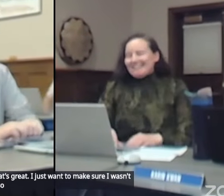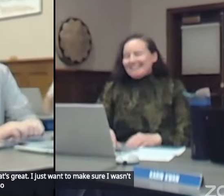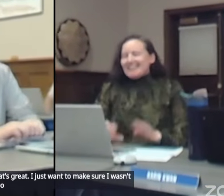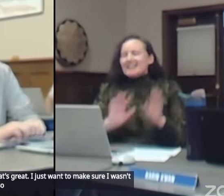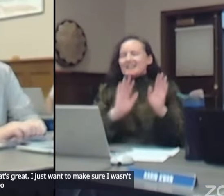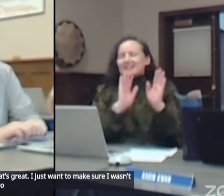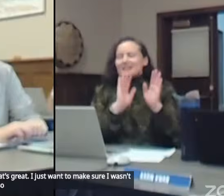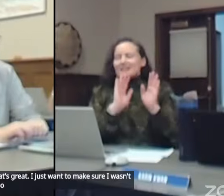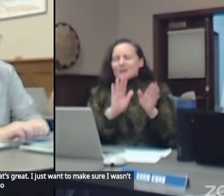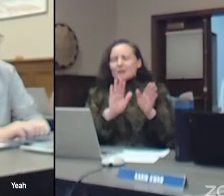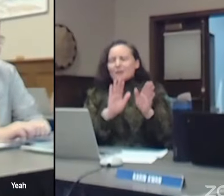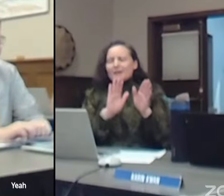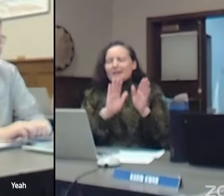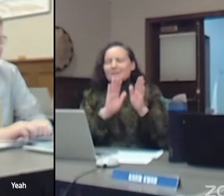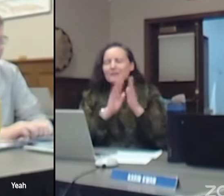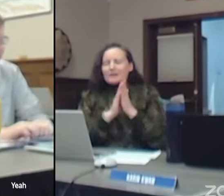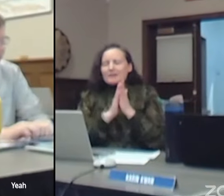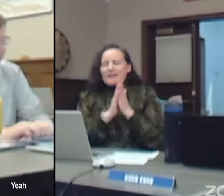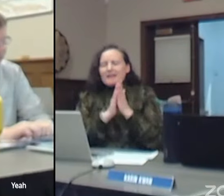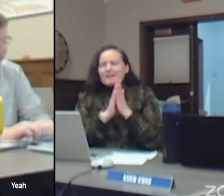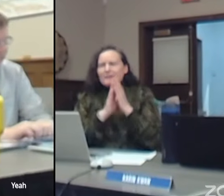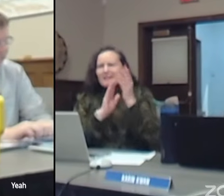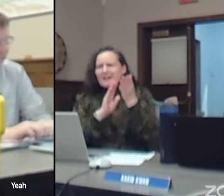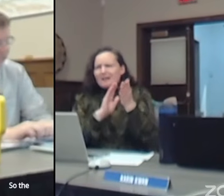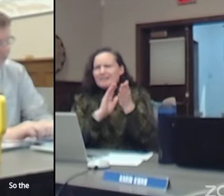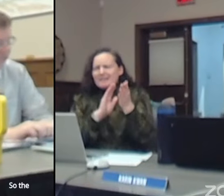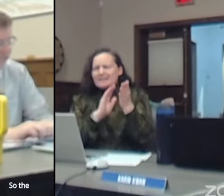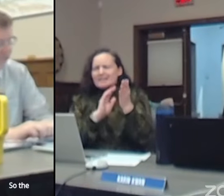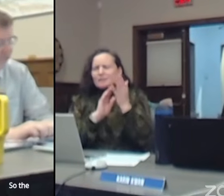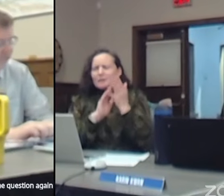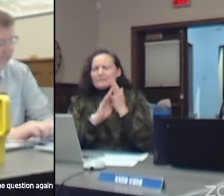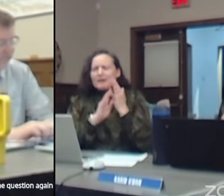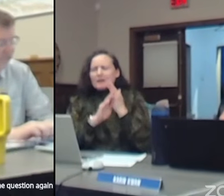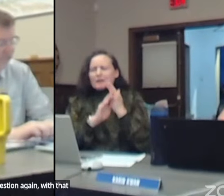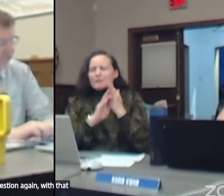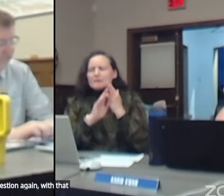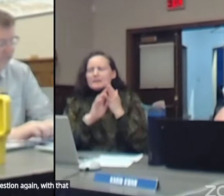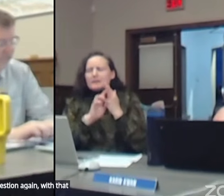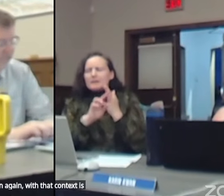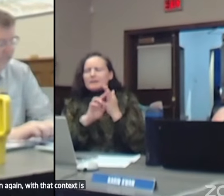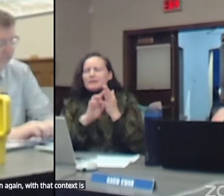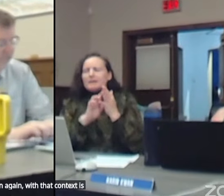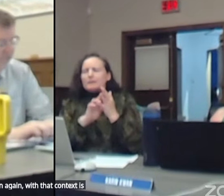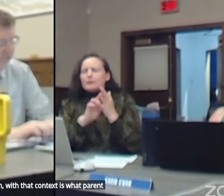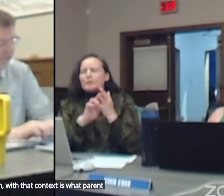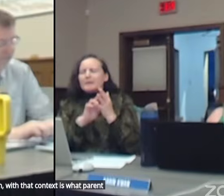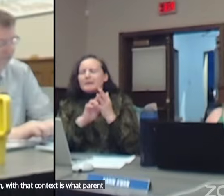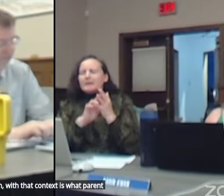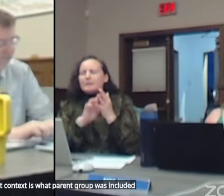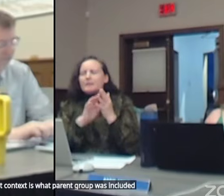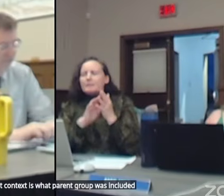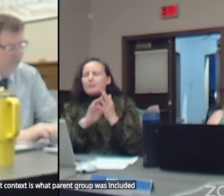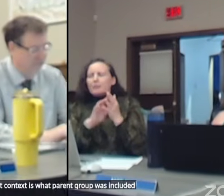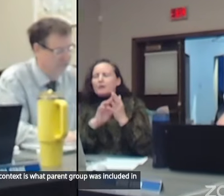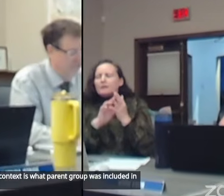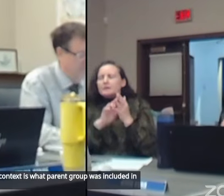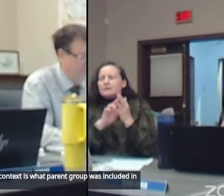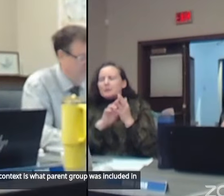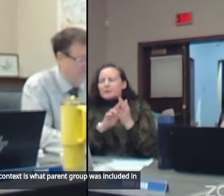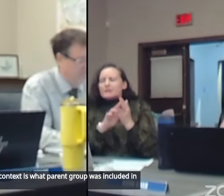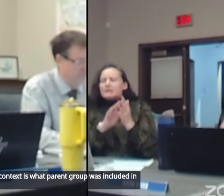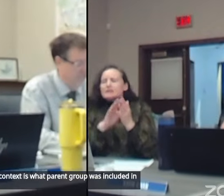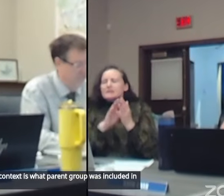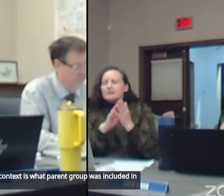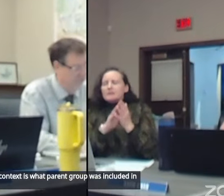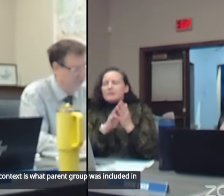yeah. So, the question again with that context is what parent group was included in the informal meeting with the board